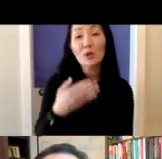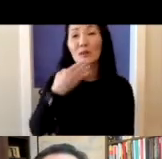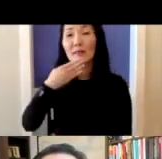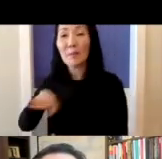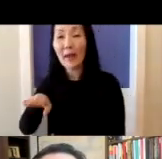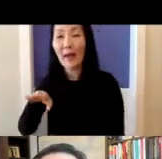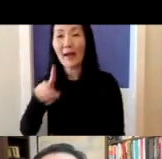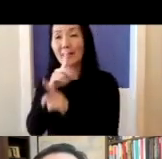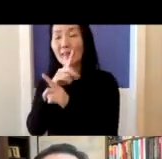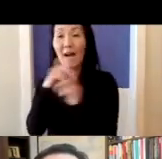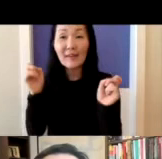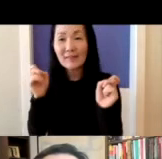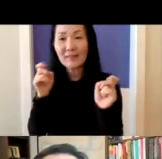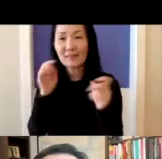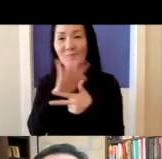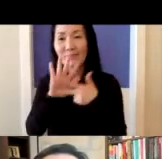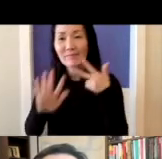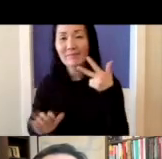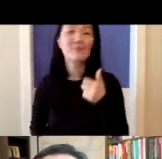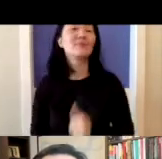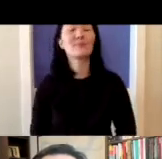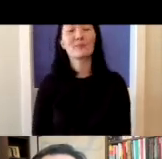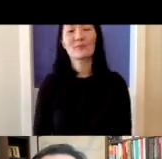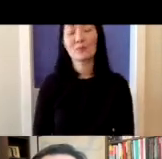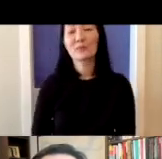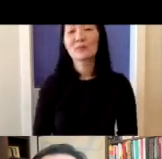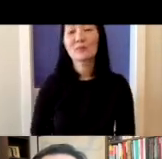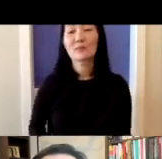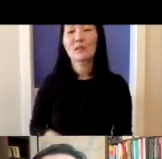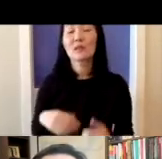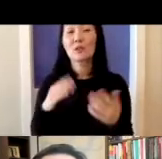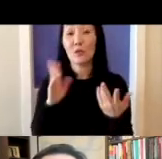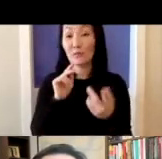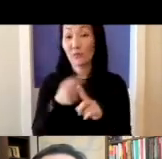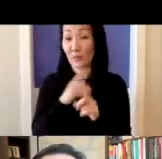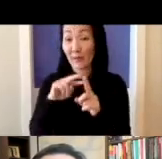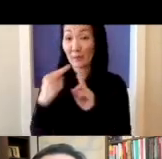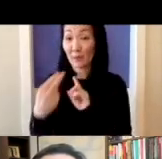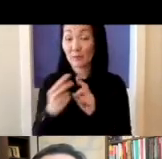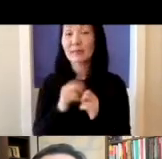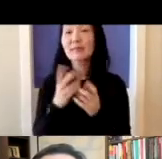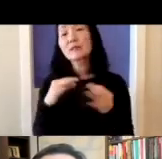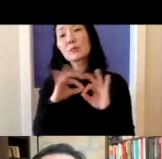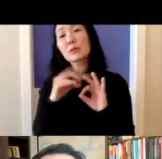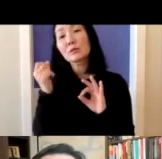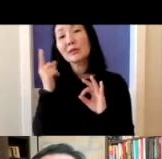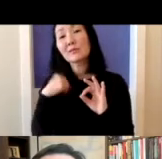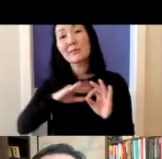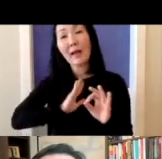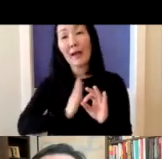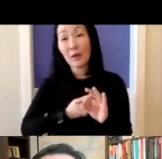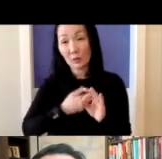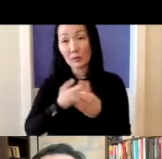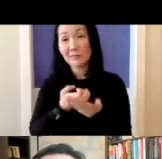And I think from that perspective, I think it's important to understand our economy as one through